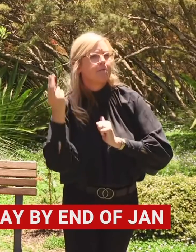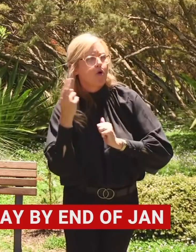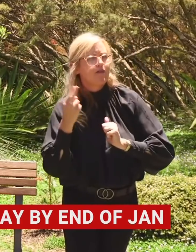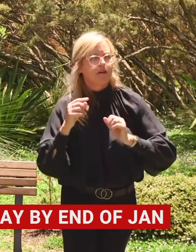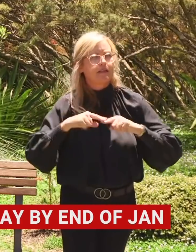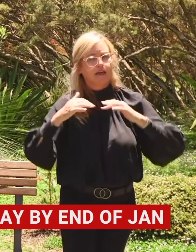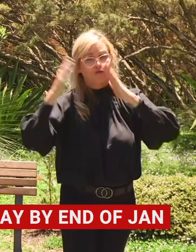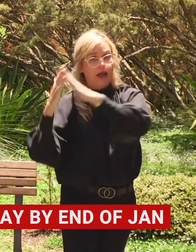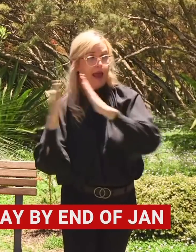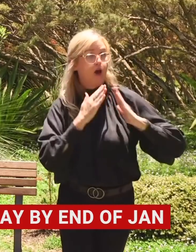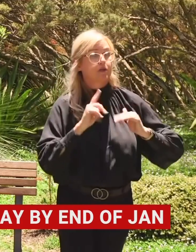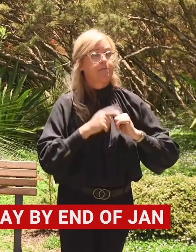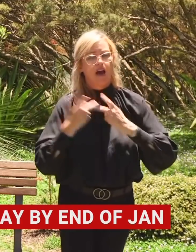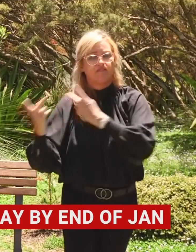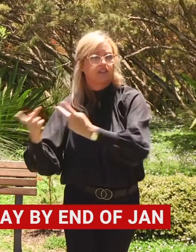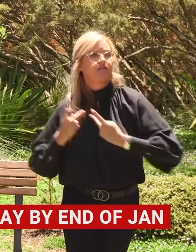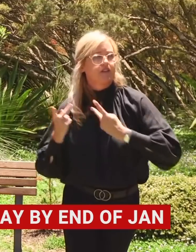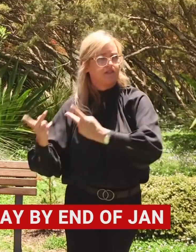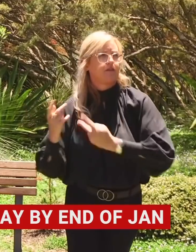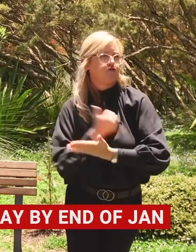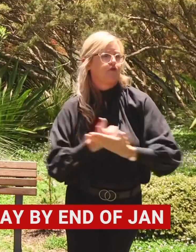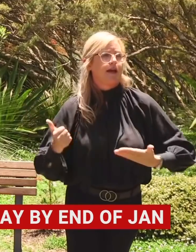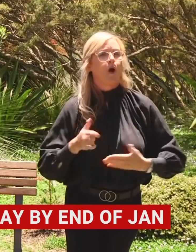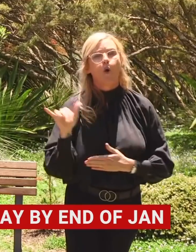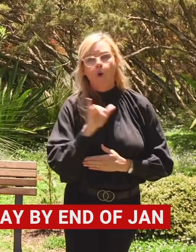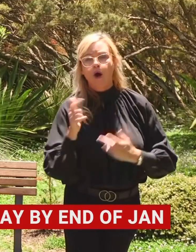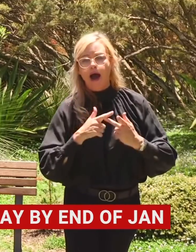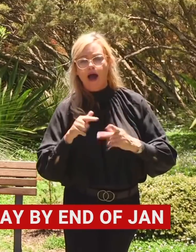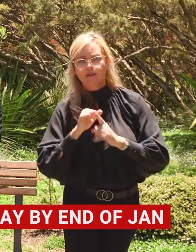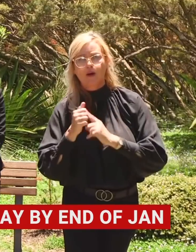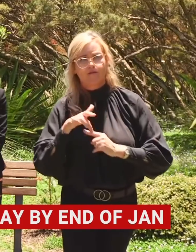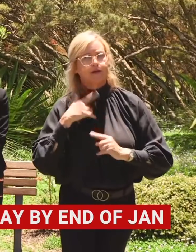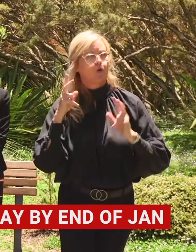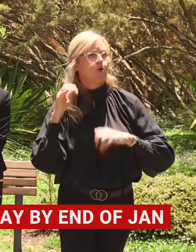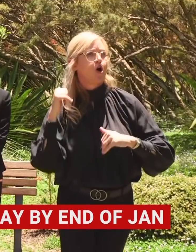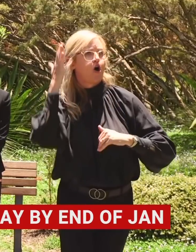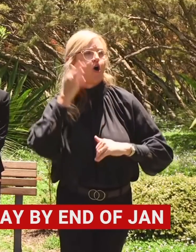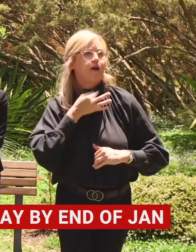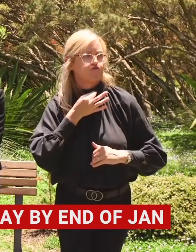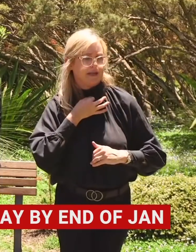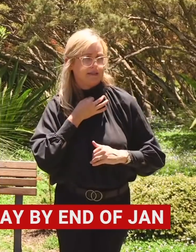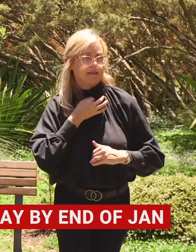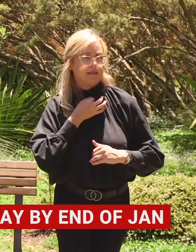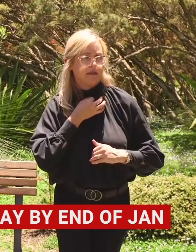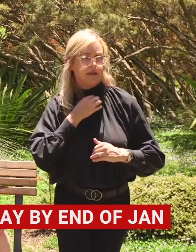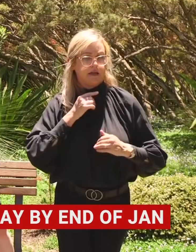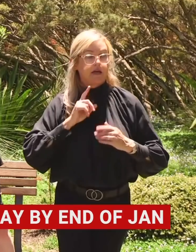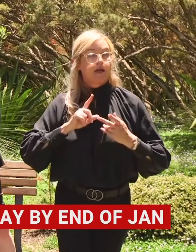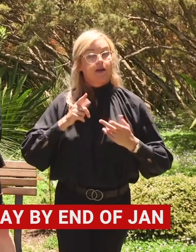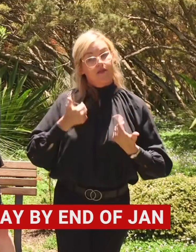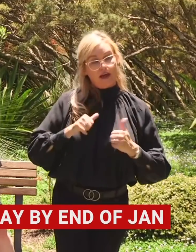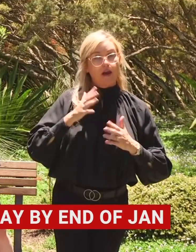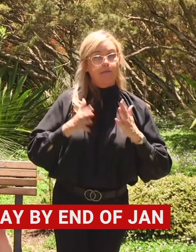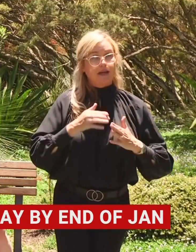a circumstance which health deems to be a high-risk circumstance. So that will reduce the amount of people